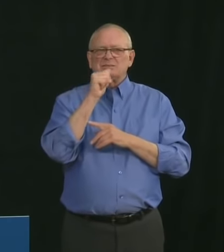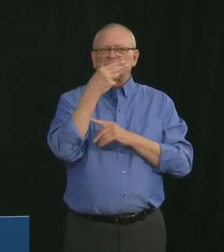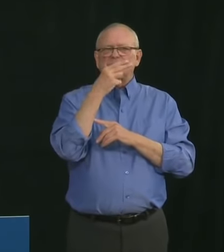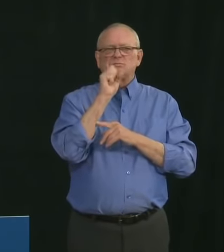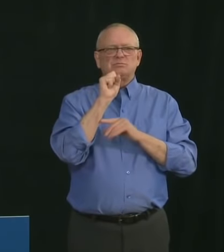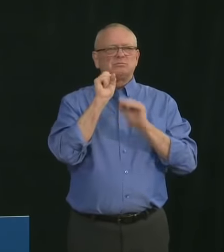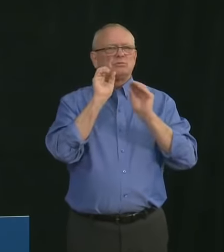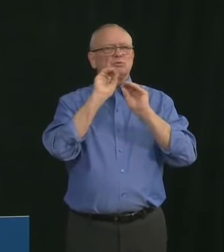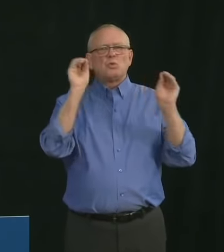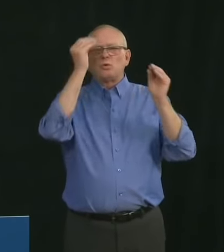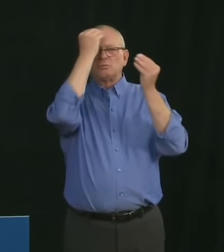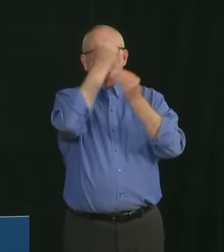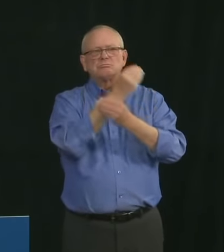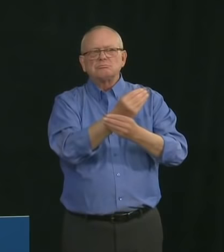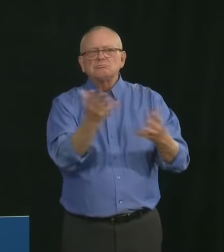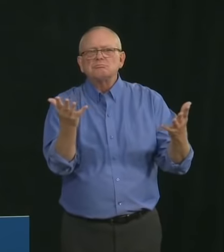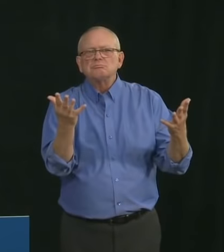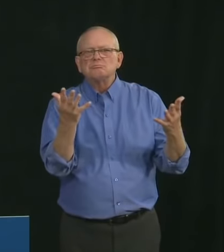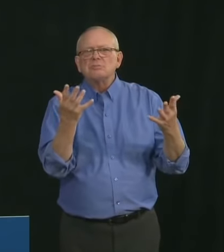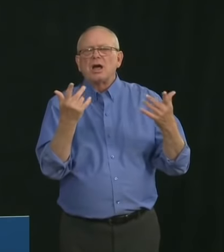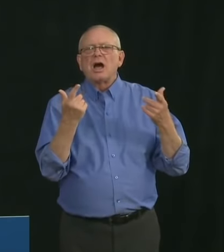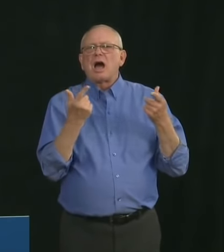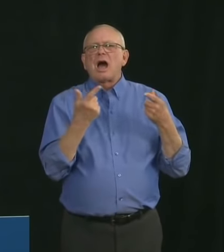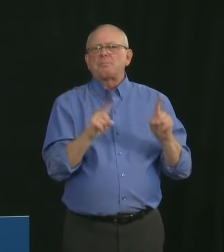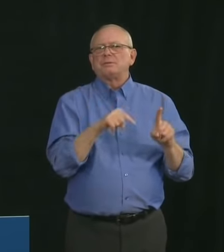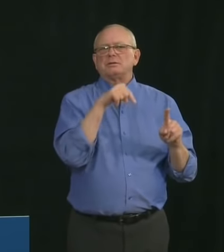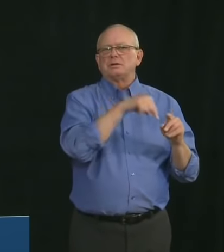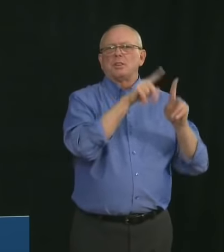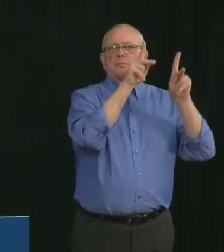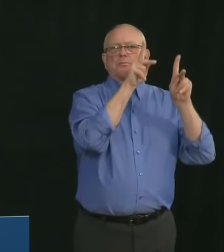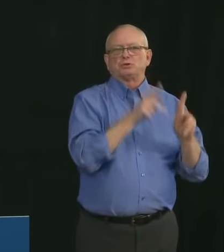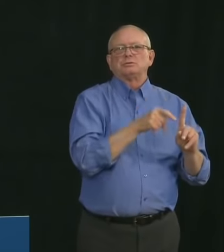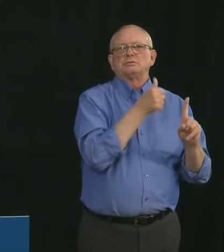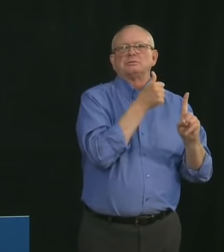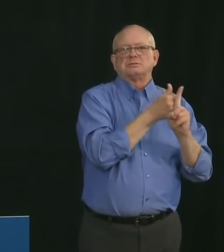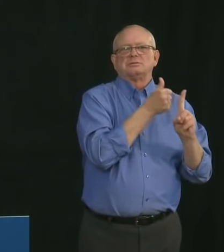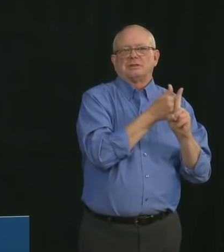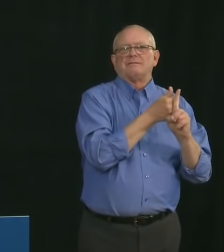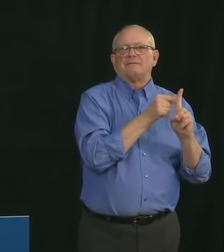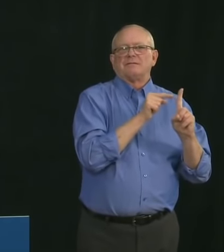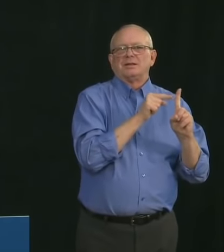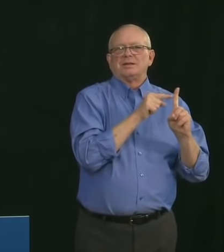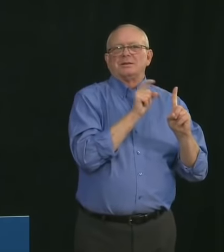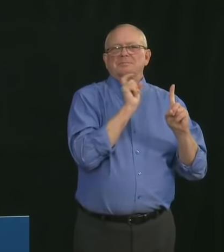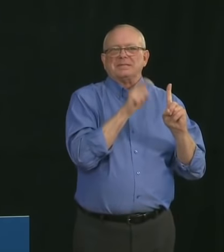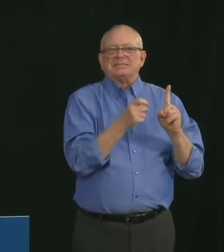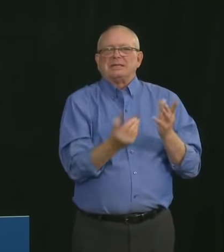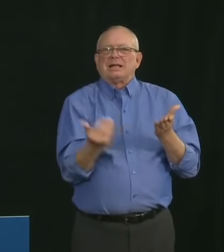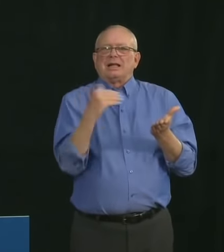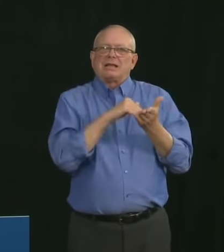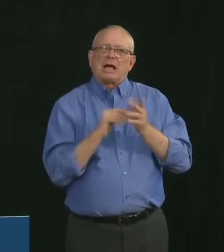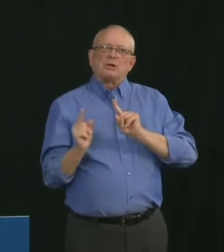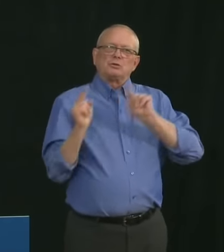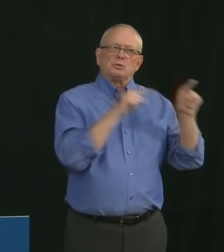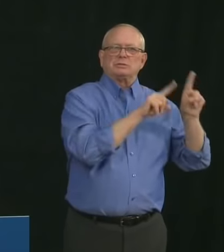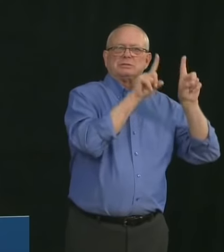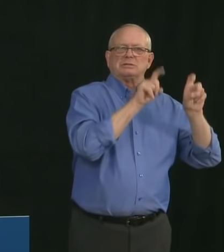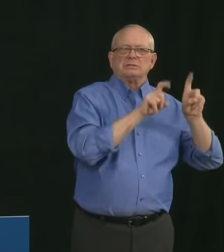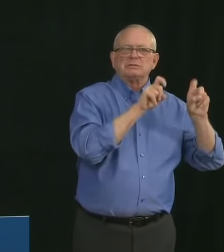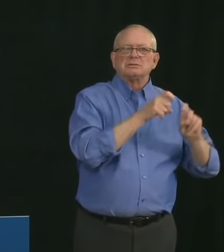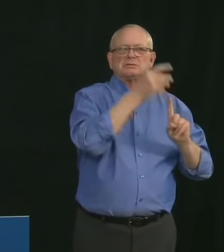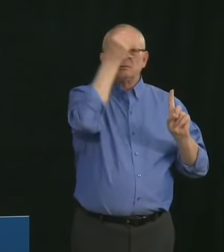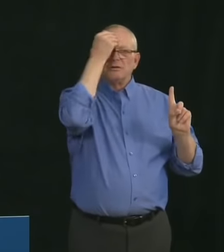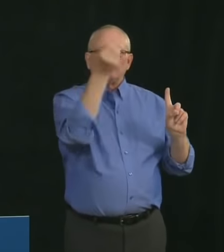wondering why this information wasn't shared right away when you guys found out about the problem from the official voices that Albertans have come to